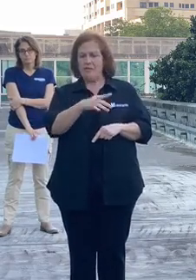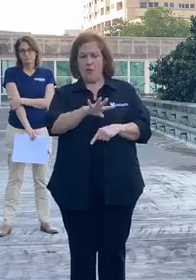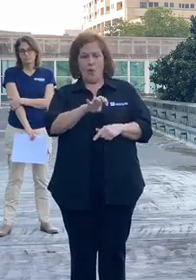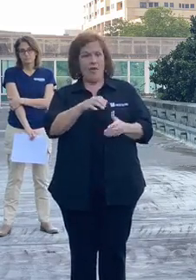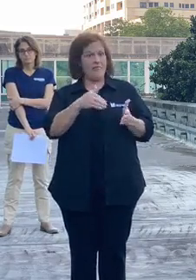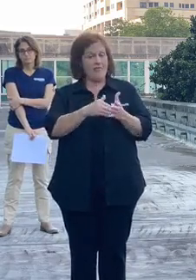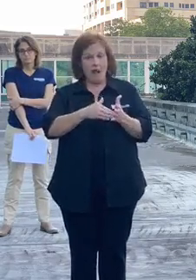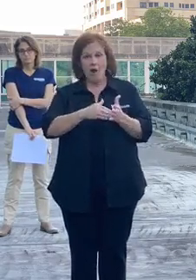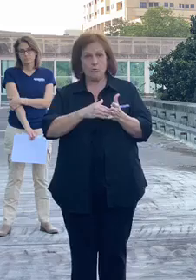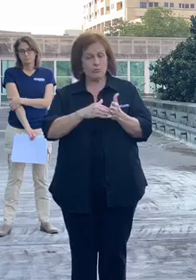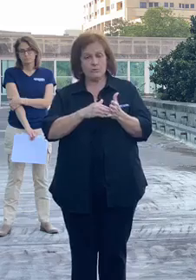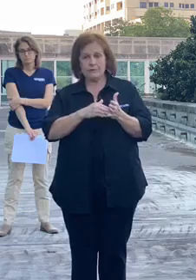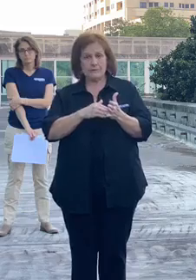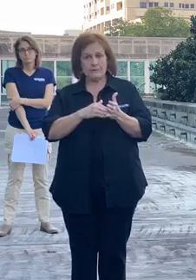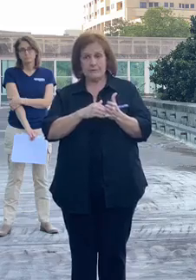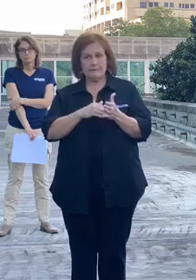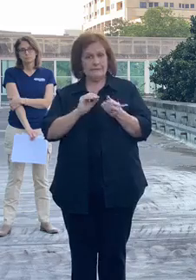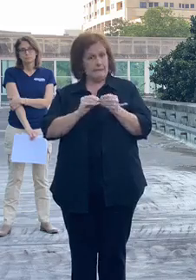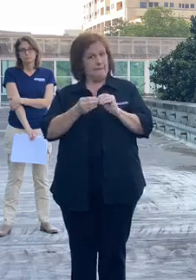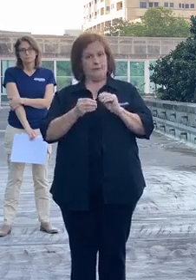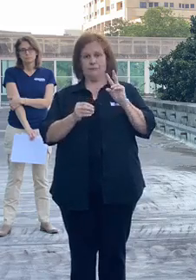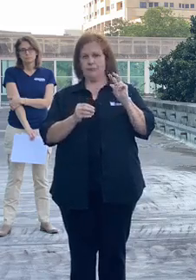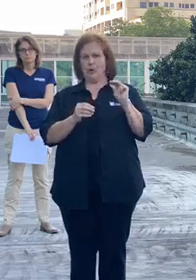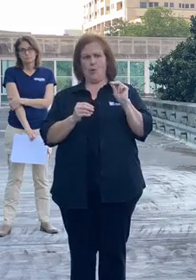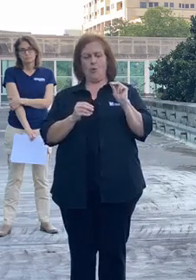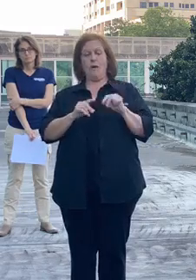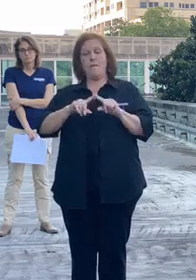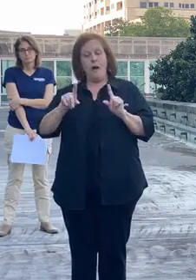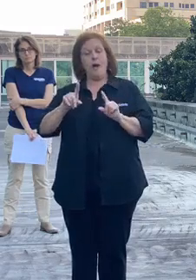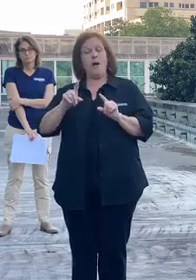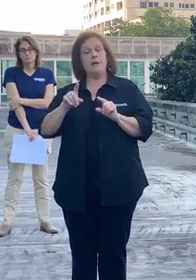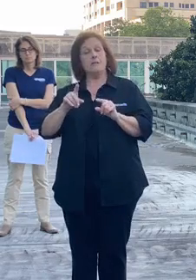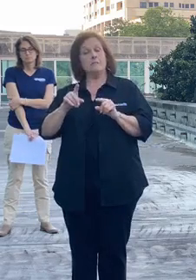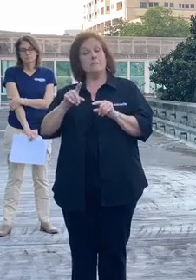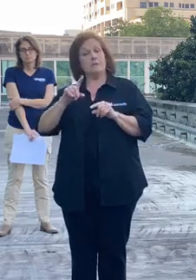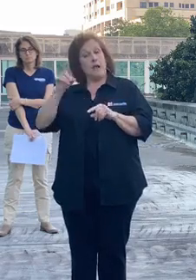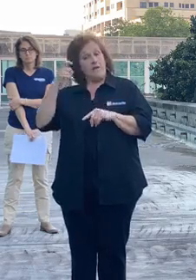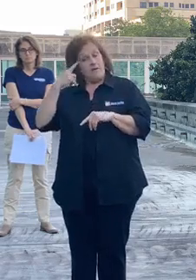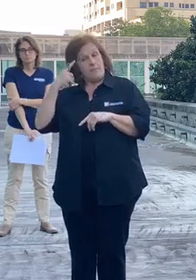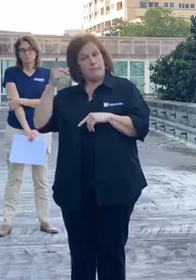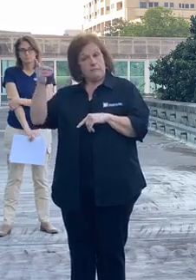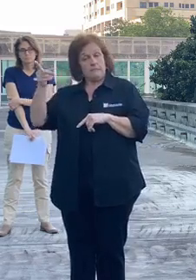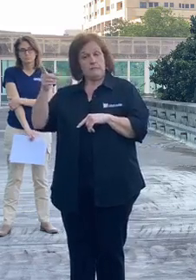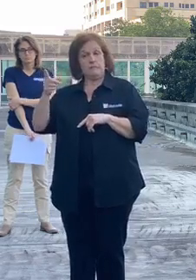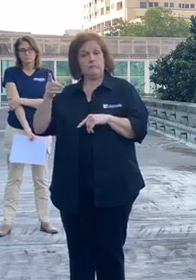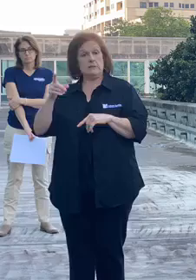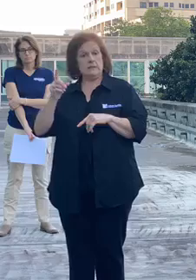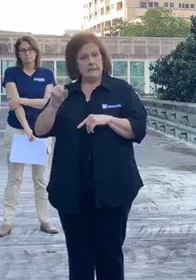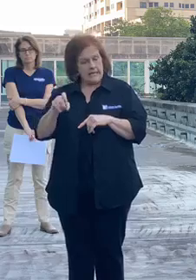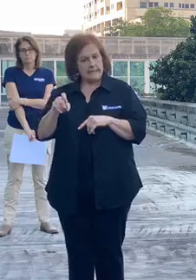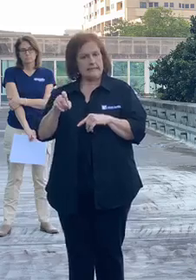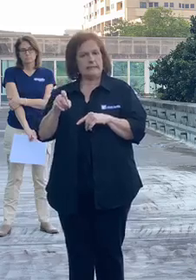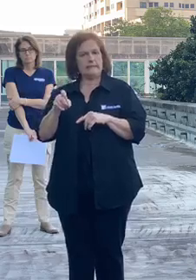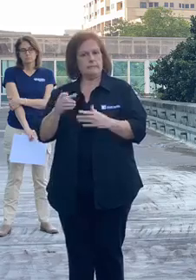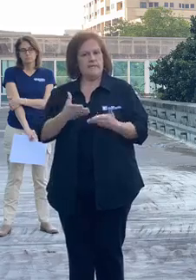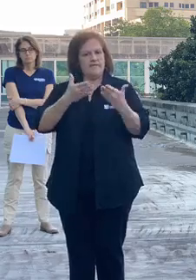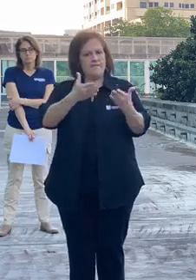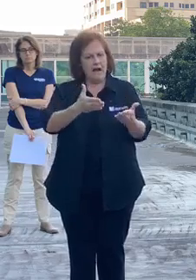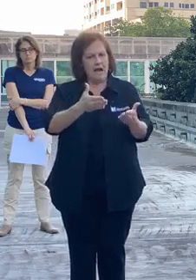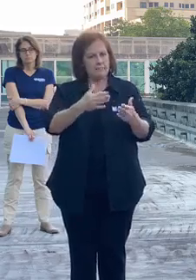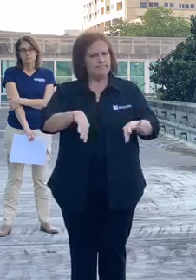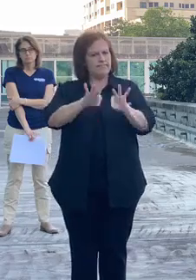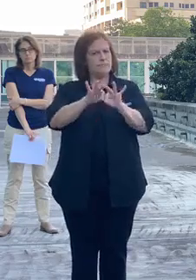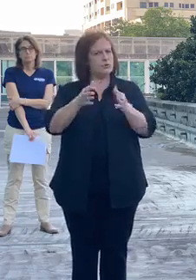400,000 the way that we're looking at it. But local governments need to be able to provide essential services,